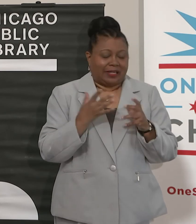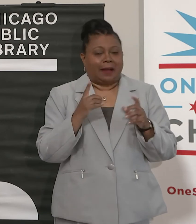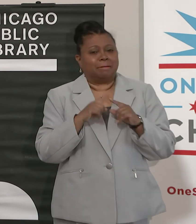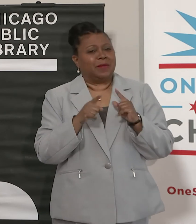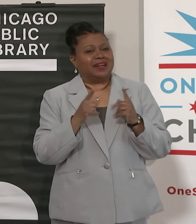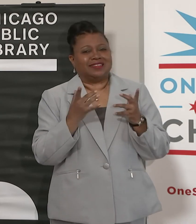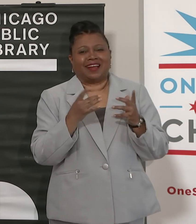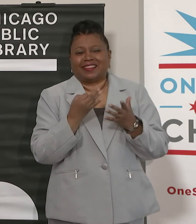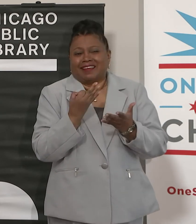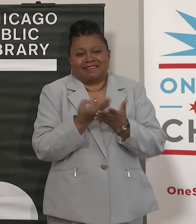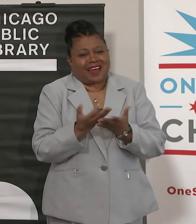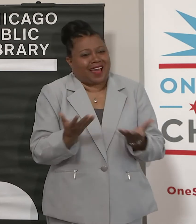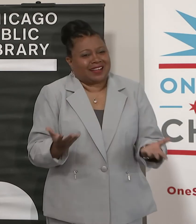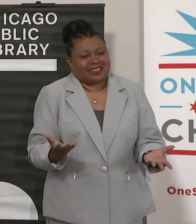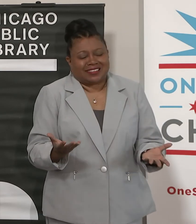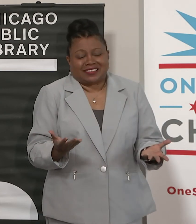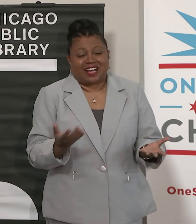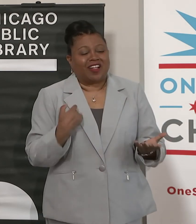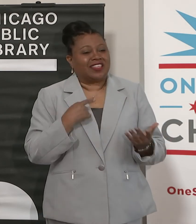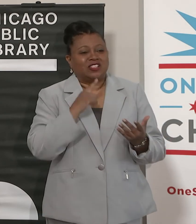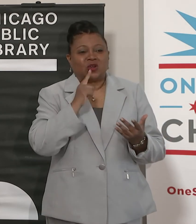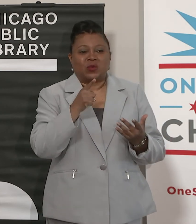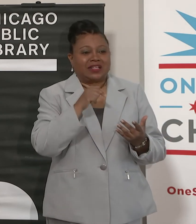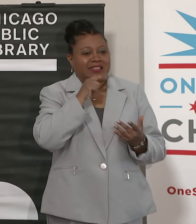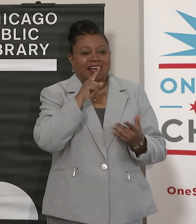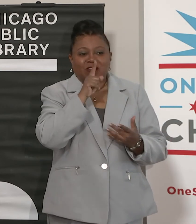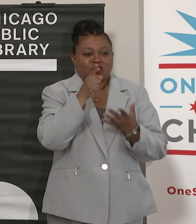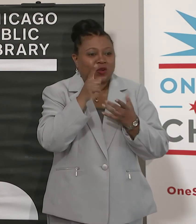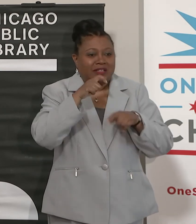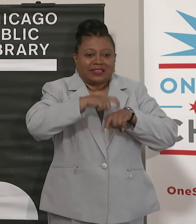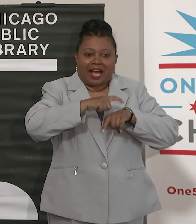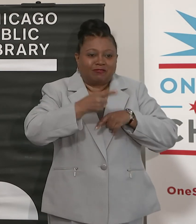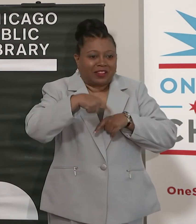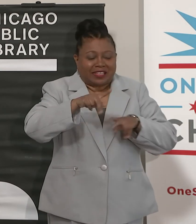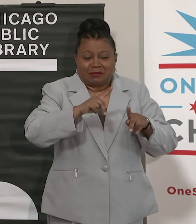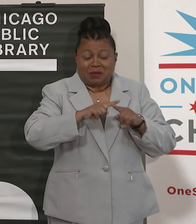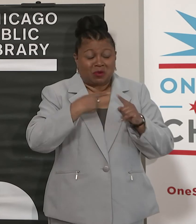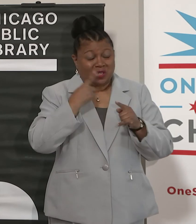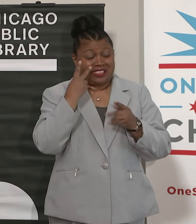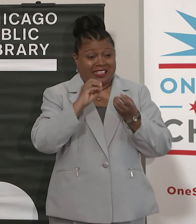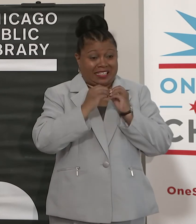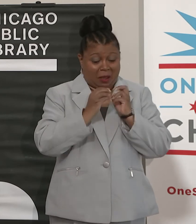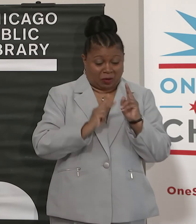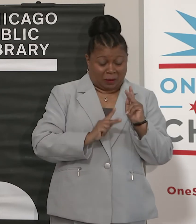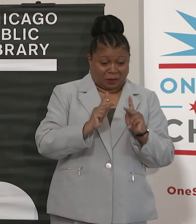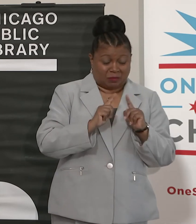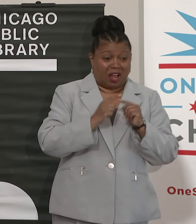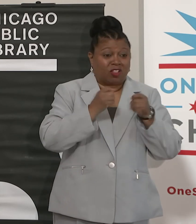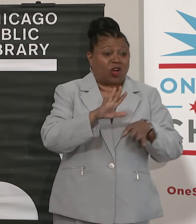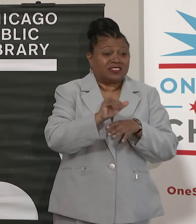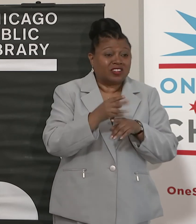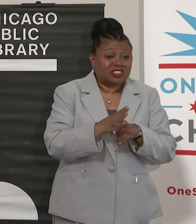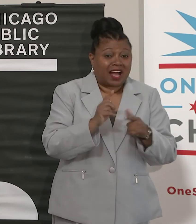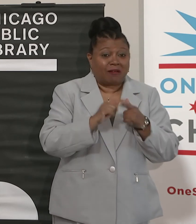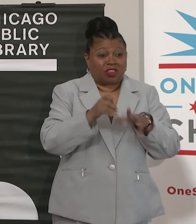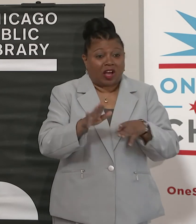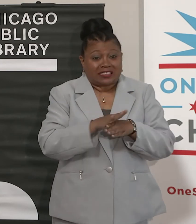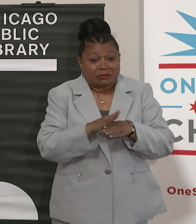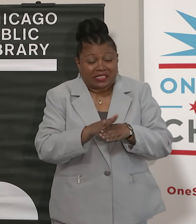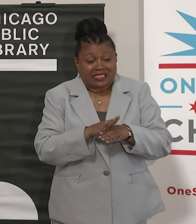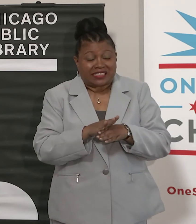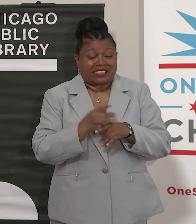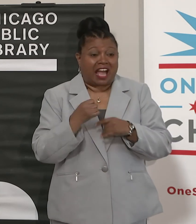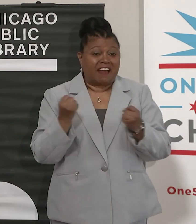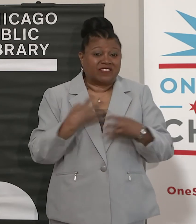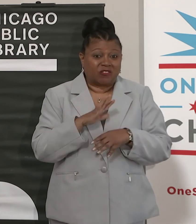But the fact of the matter is, these are very uncertain times for folks. When you see the number of people that have lost their jobs, lost businesses,